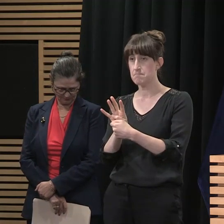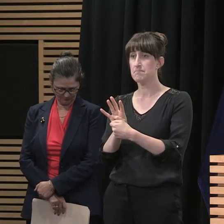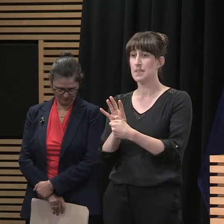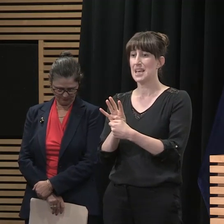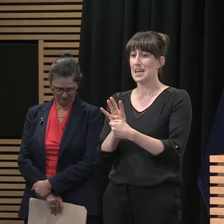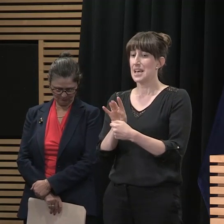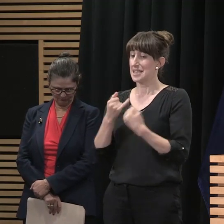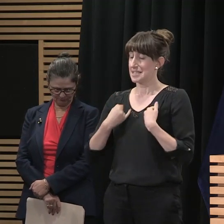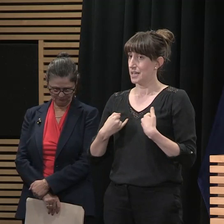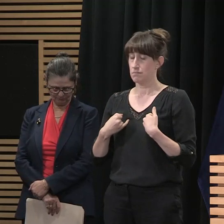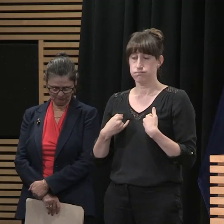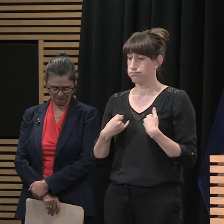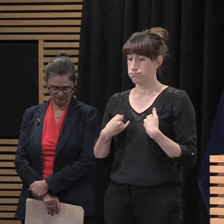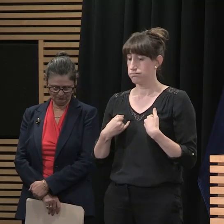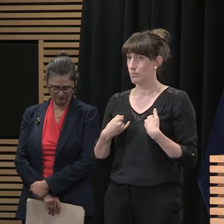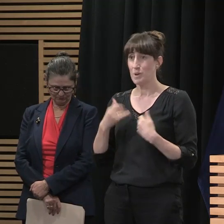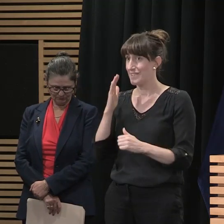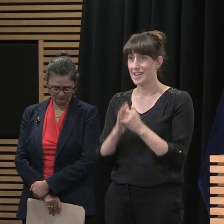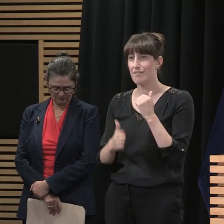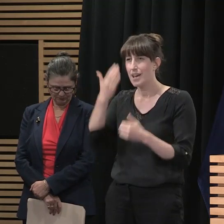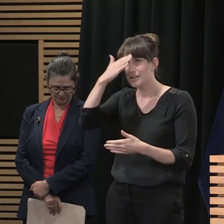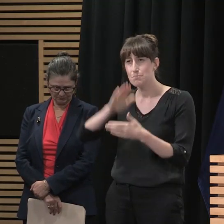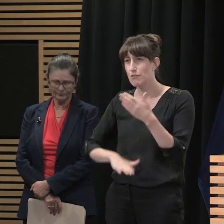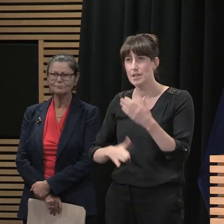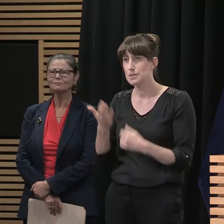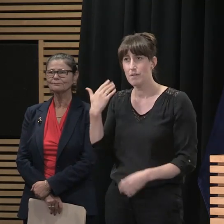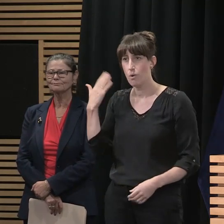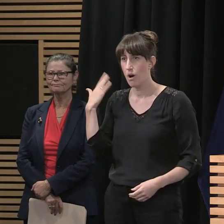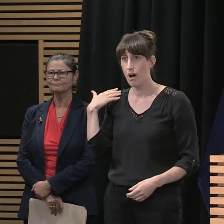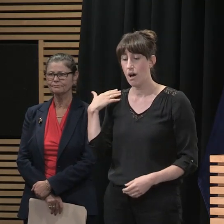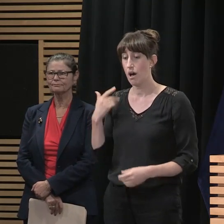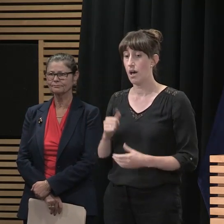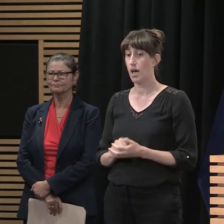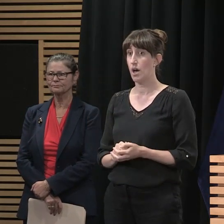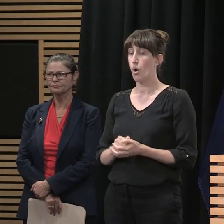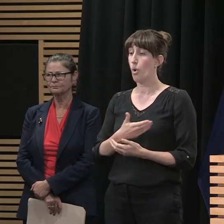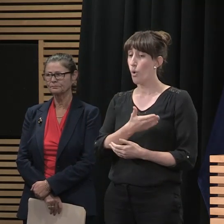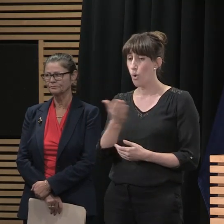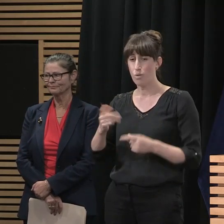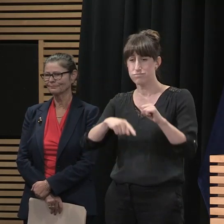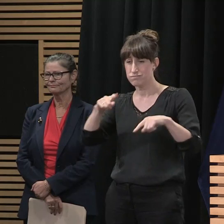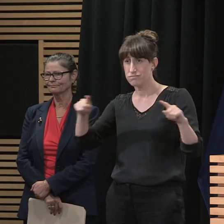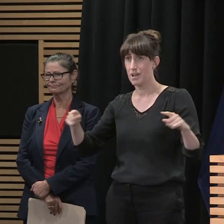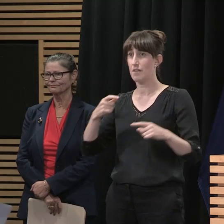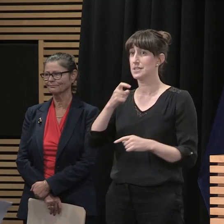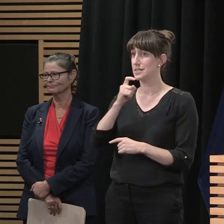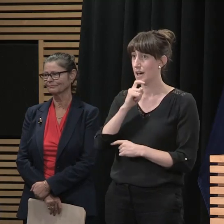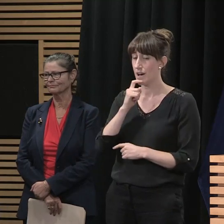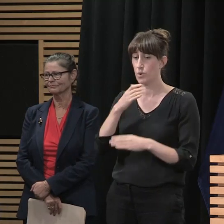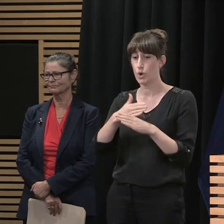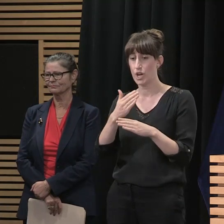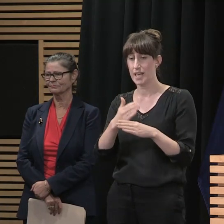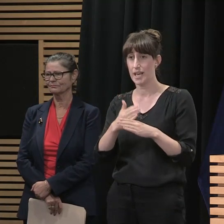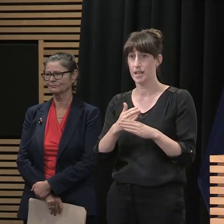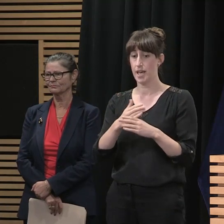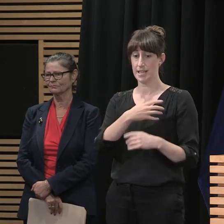disease is unprecedented. We've got staff working from across the public and private sectors, working hard to continue